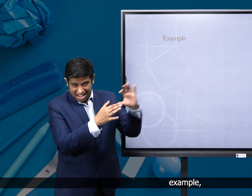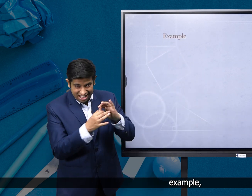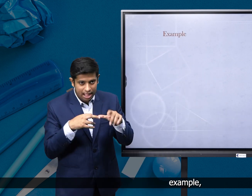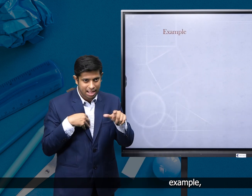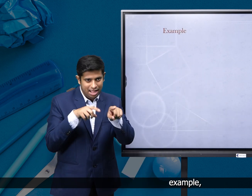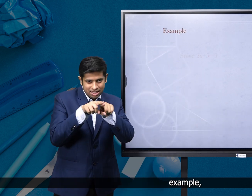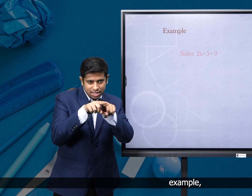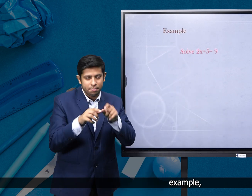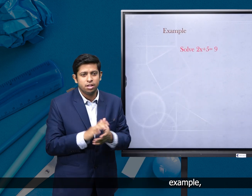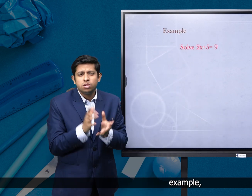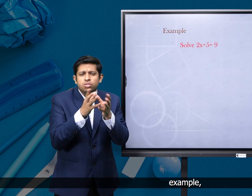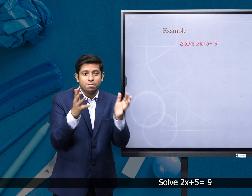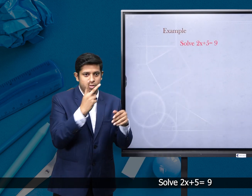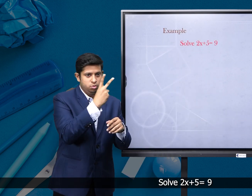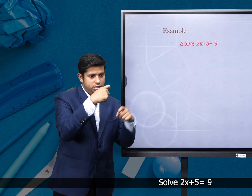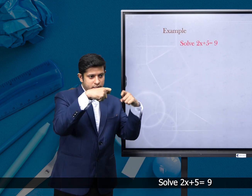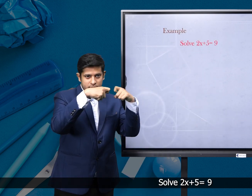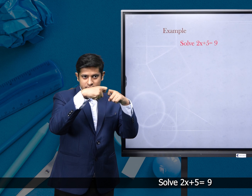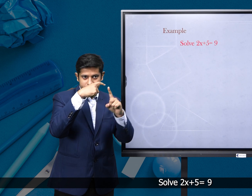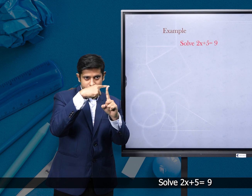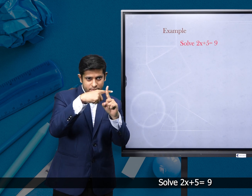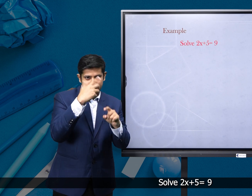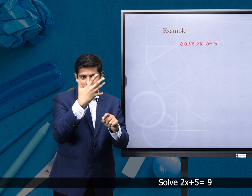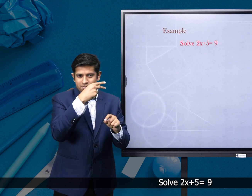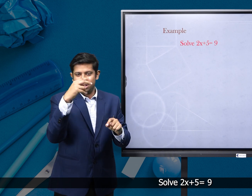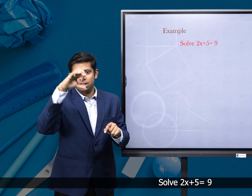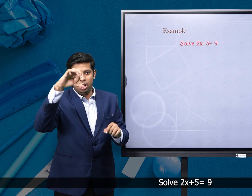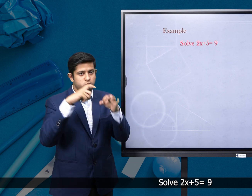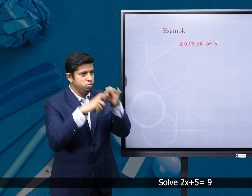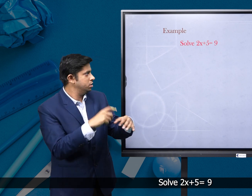Example. Solve 2x plus 5 is equals to 9.